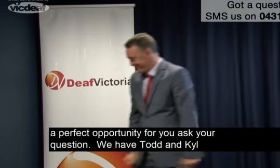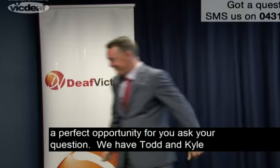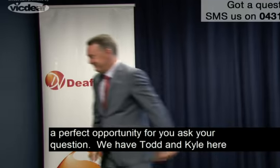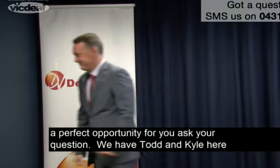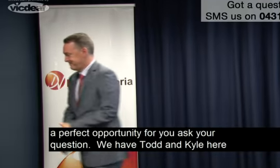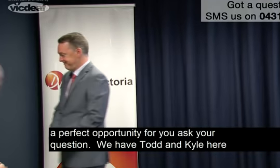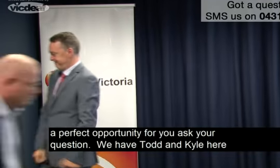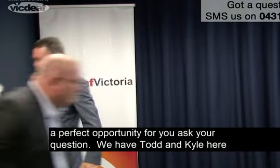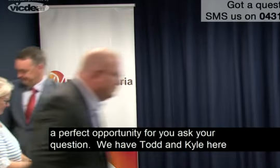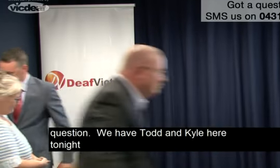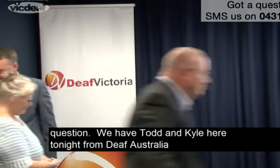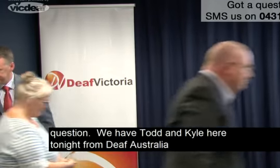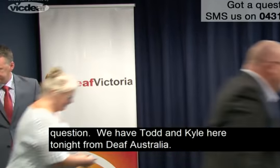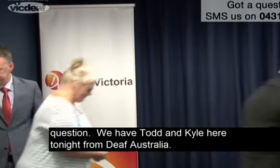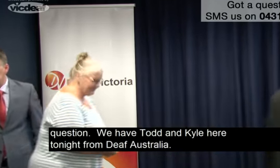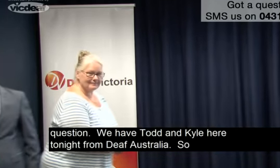question. Now over to Melissa.